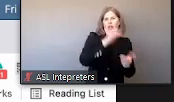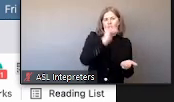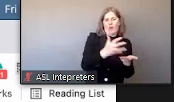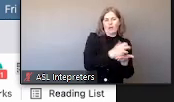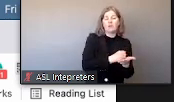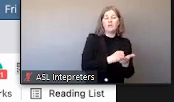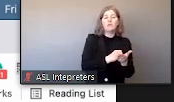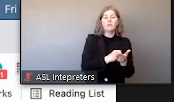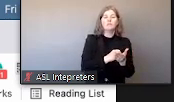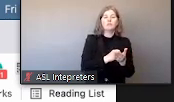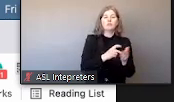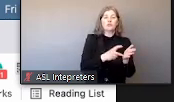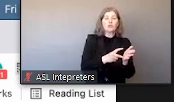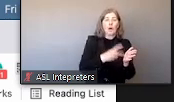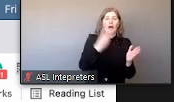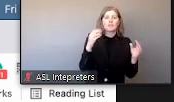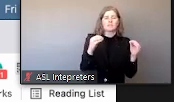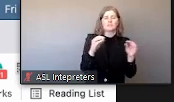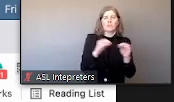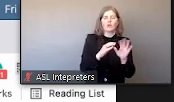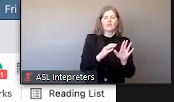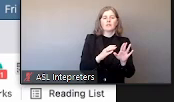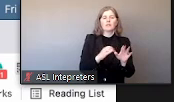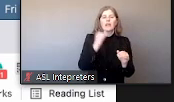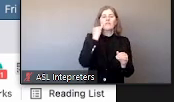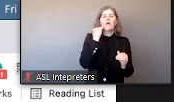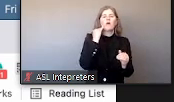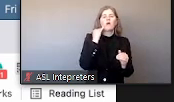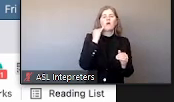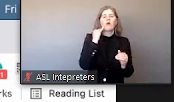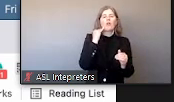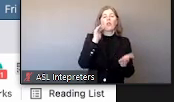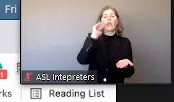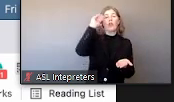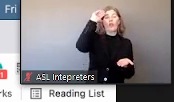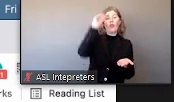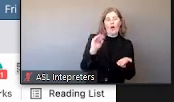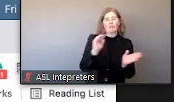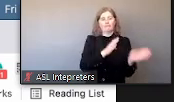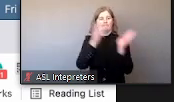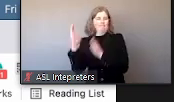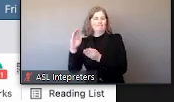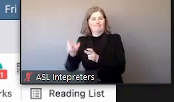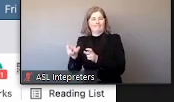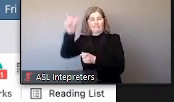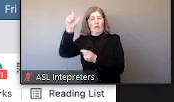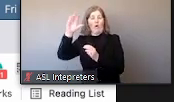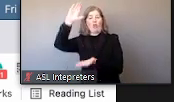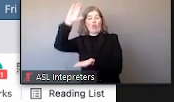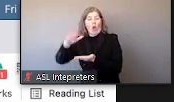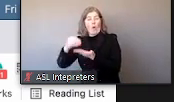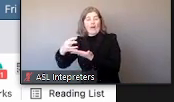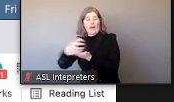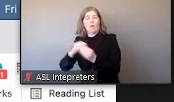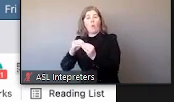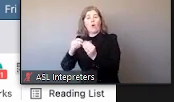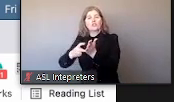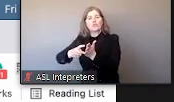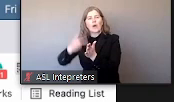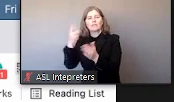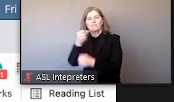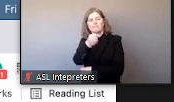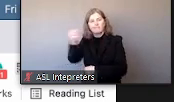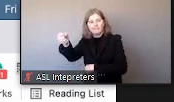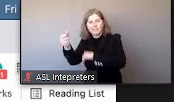as likely. If you're living in a low-income neighborhood, you're more than twice as likely to be hospitalized as someone